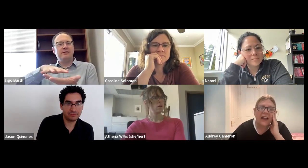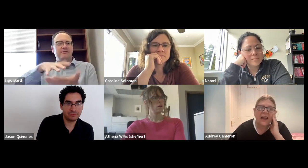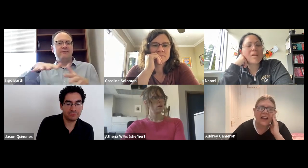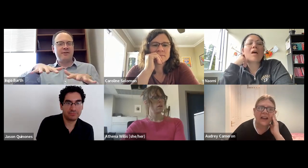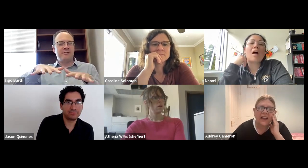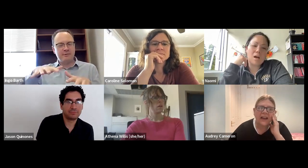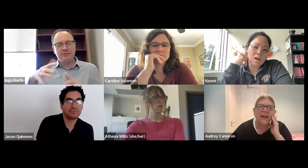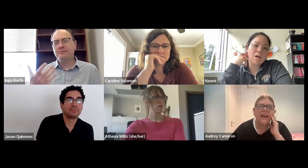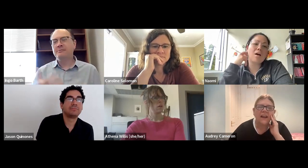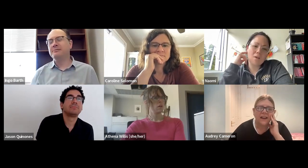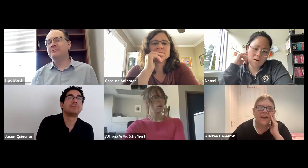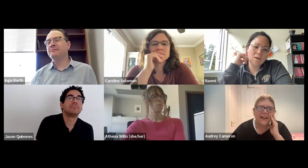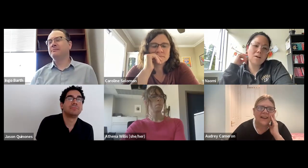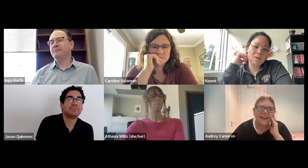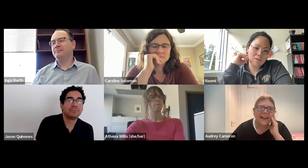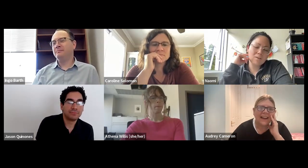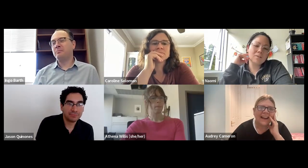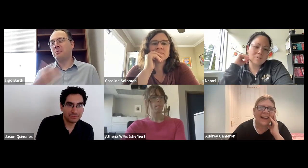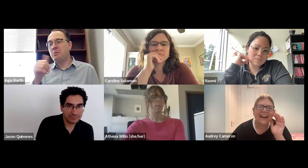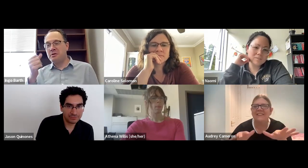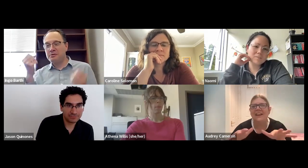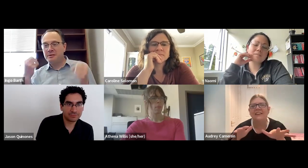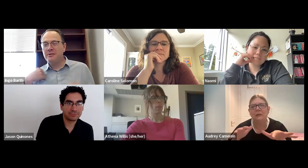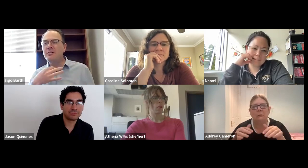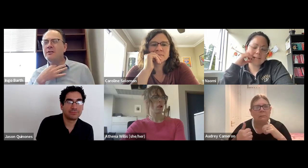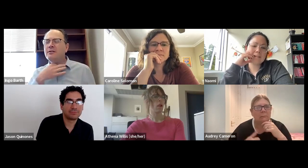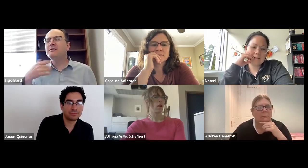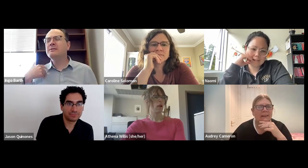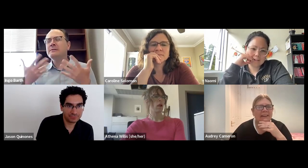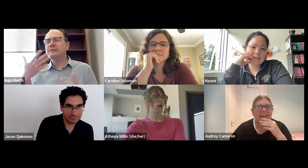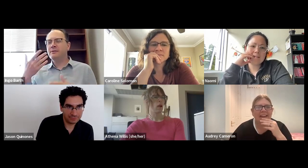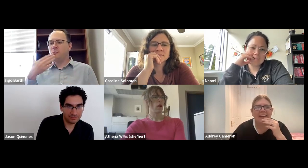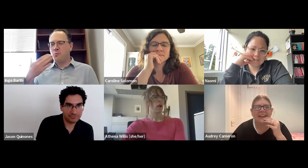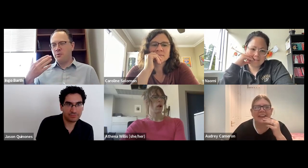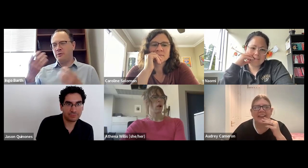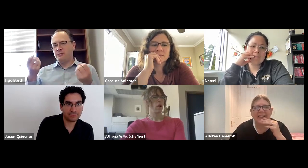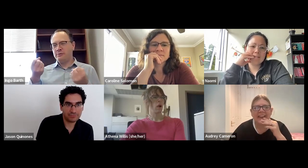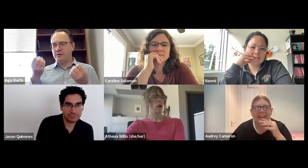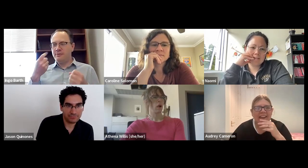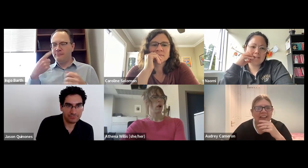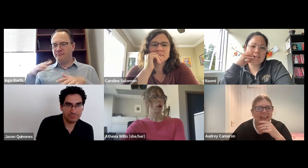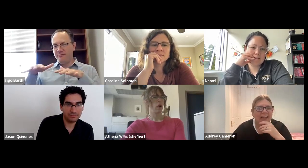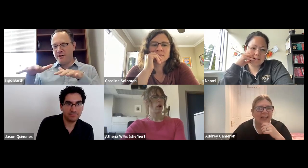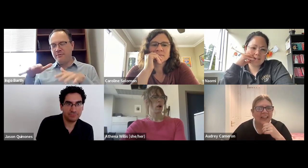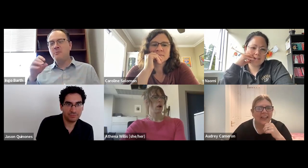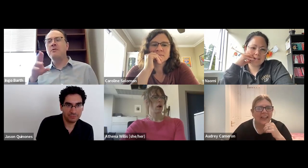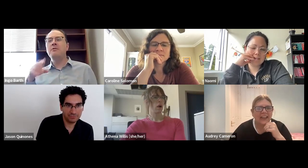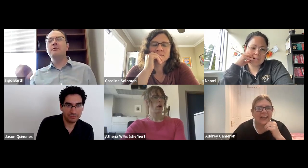You know, because when you cook with fat, you might see it like that in the pan. But any other